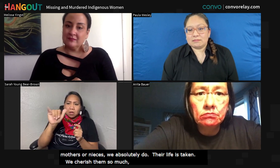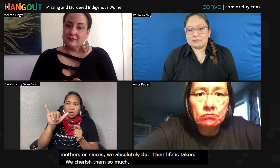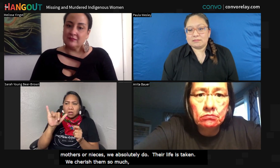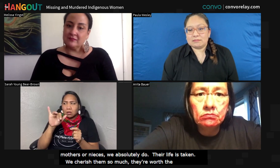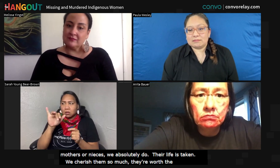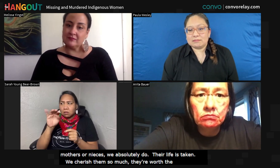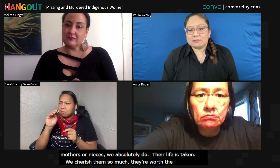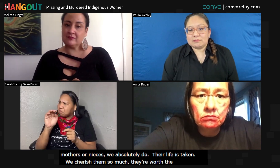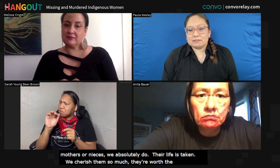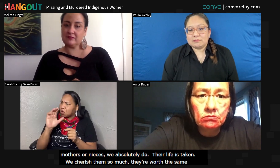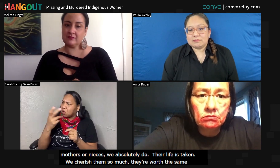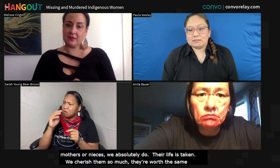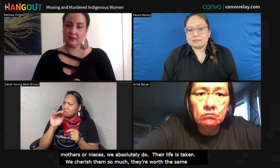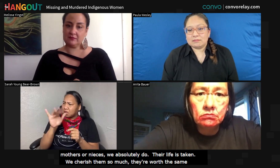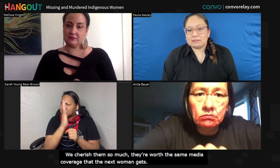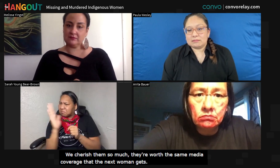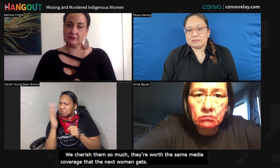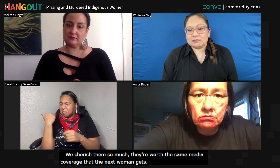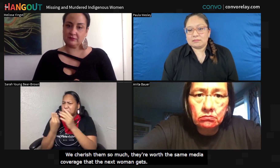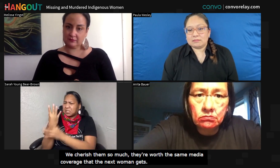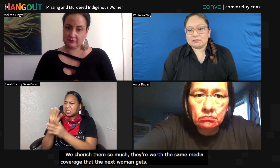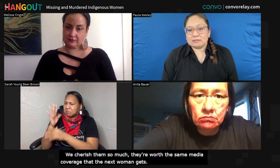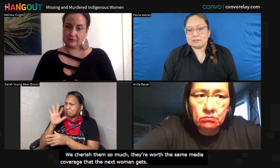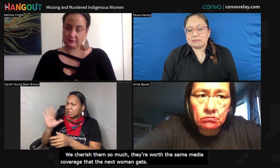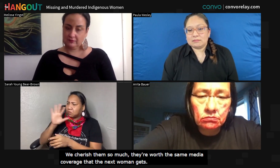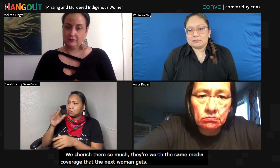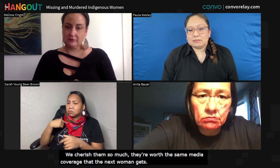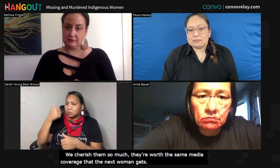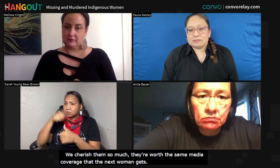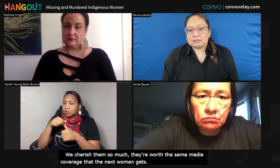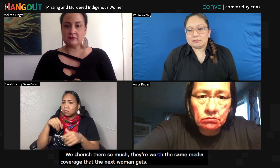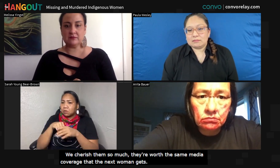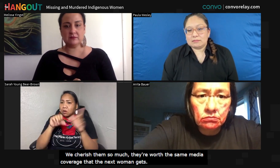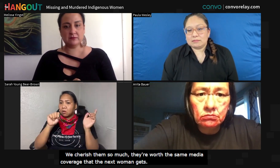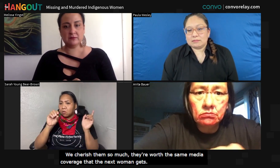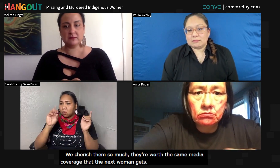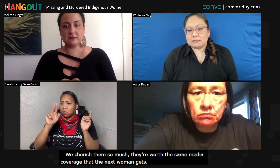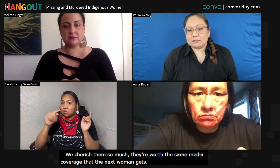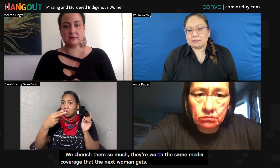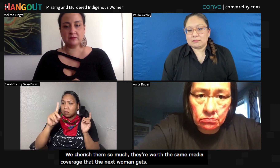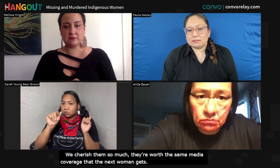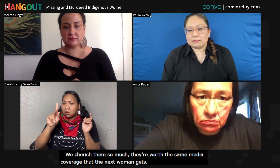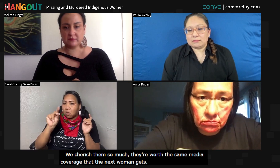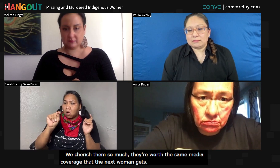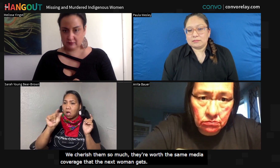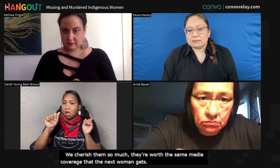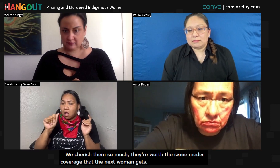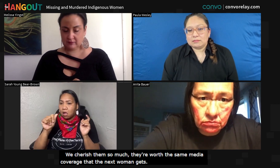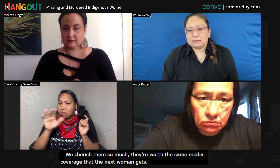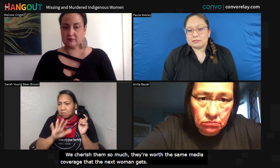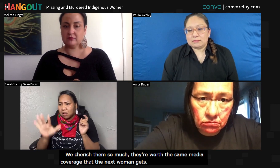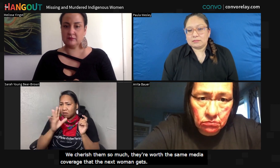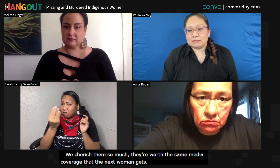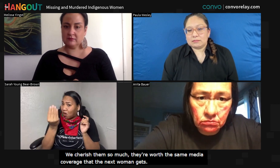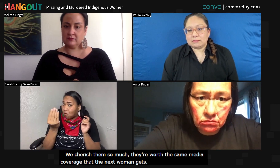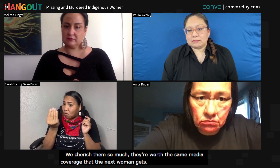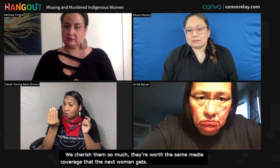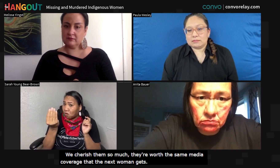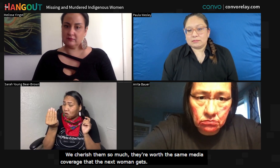gets. Yeah, I think back in the springtime, March or May, in South Dakota,